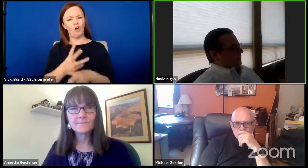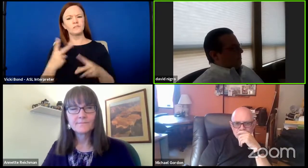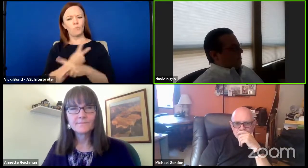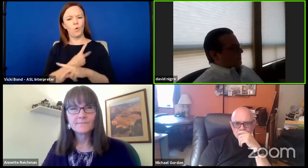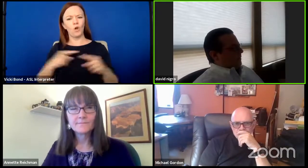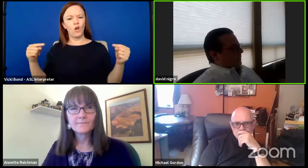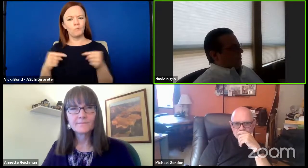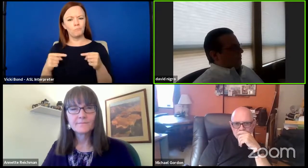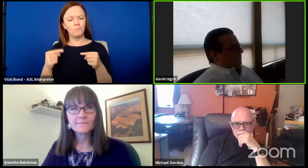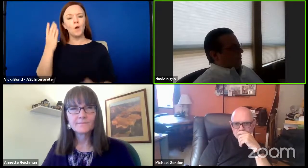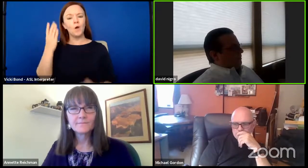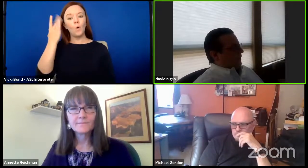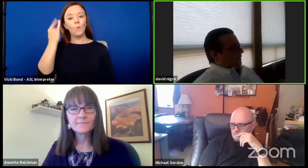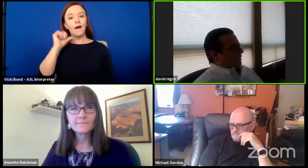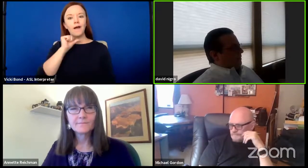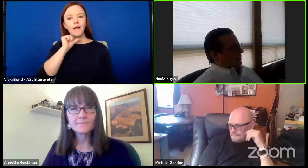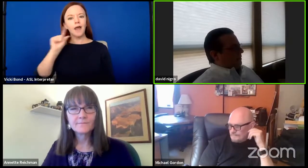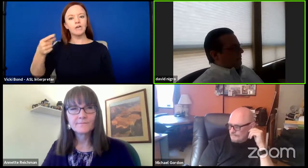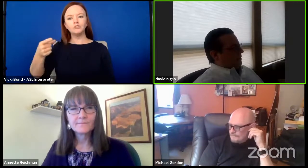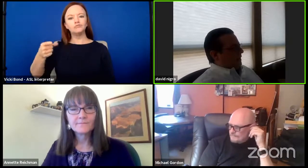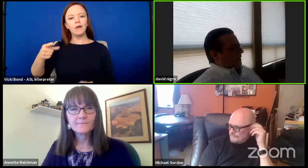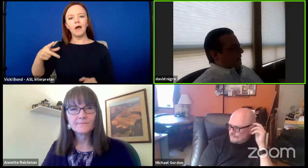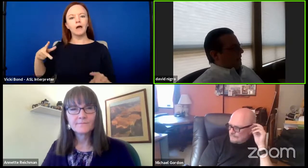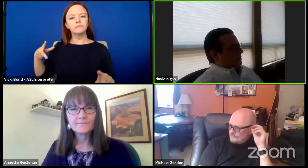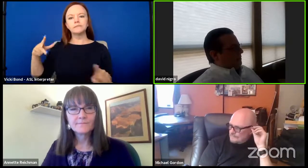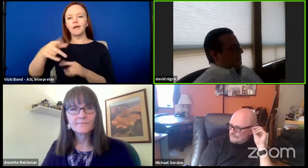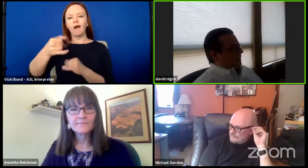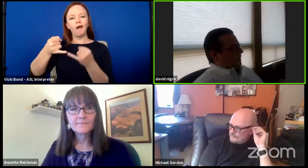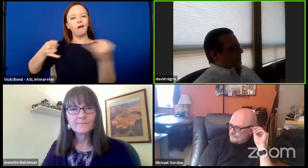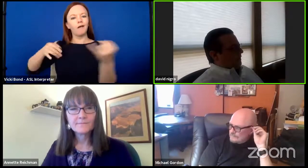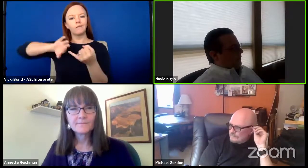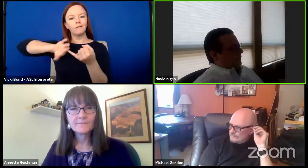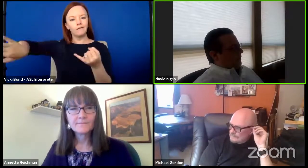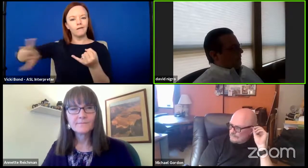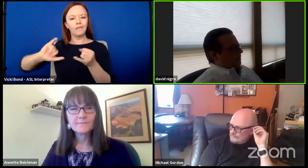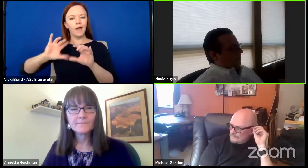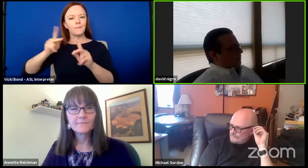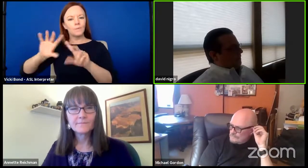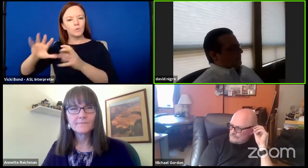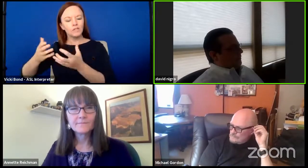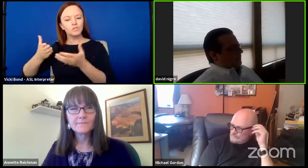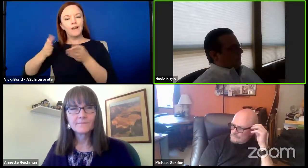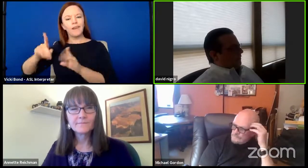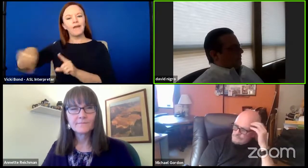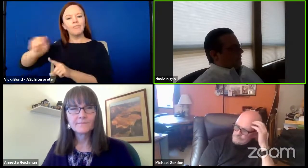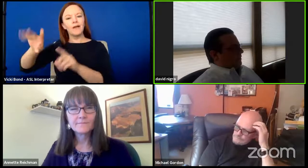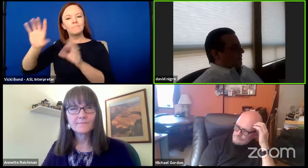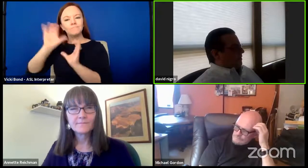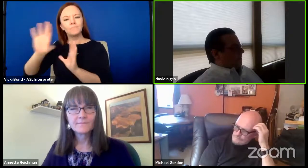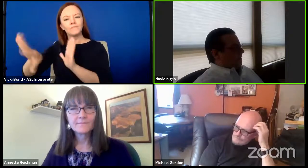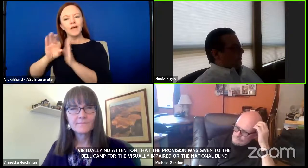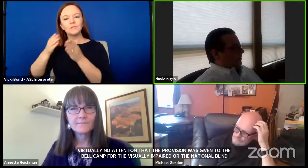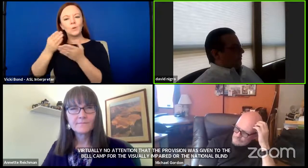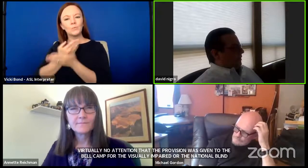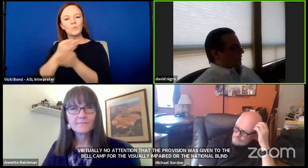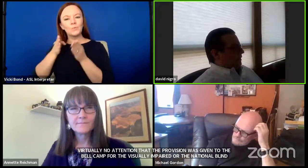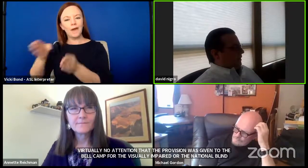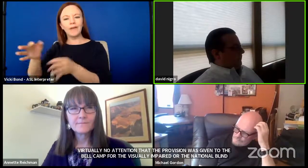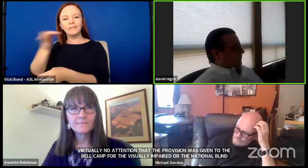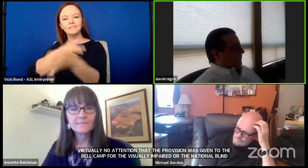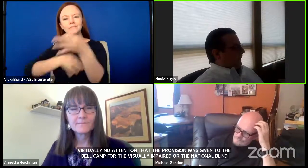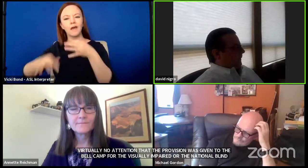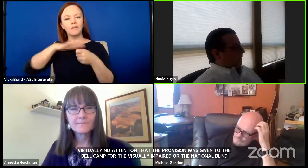not cut this population loop and let them determine a new path that helps educate children rather than stifle them for the needs of the deaf